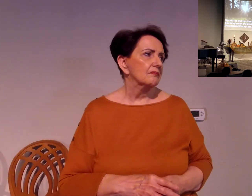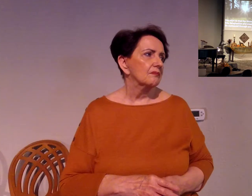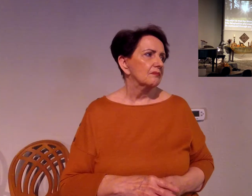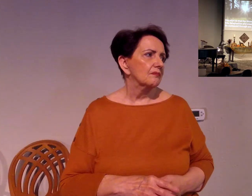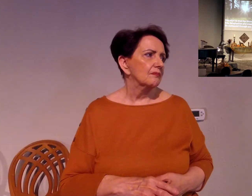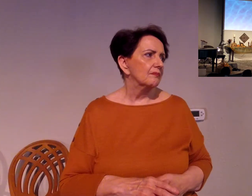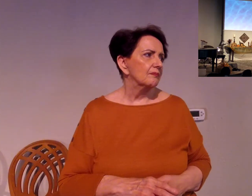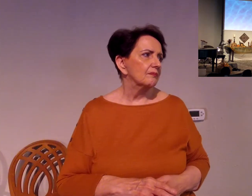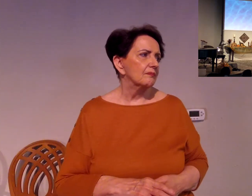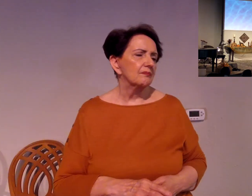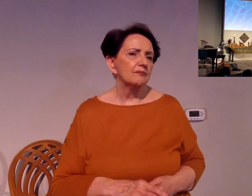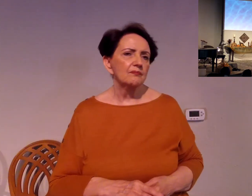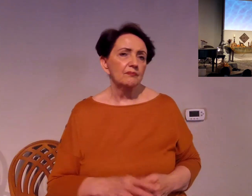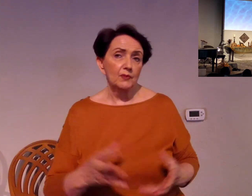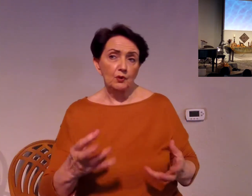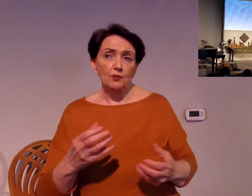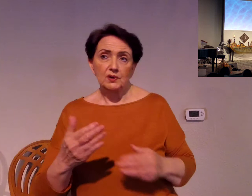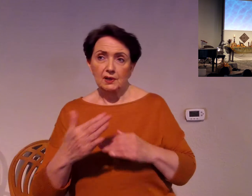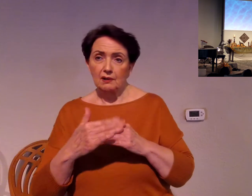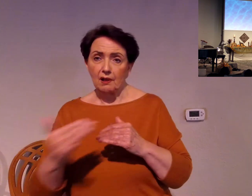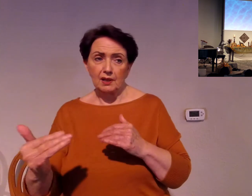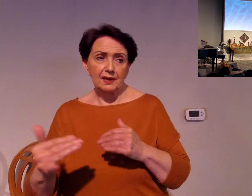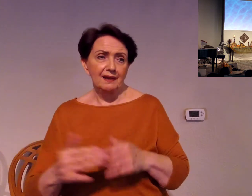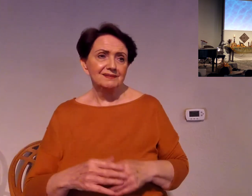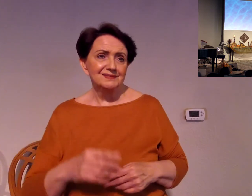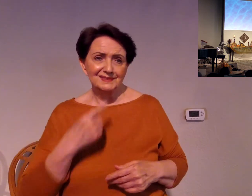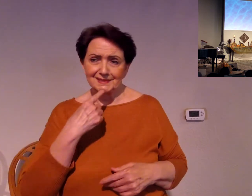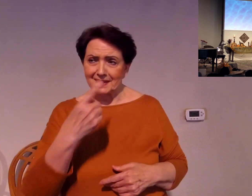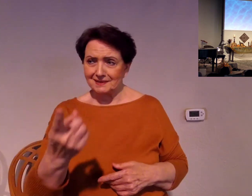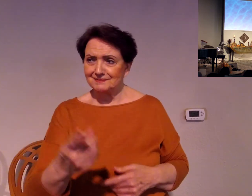Oh, y'all want to call it out? Okay, go for it.